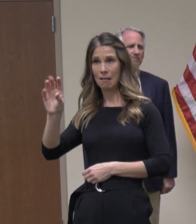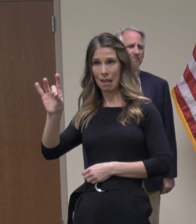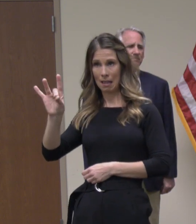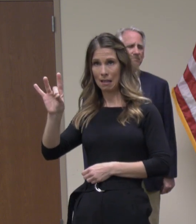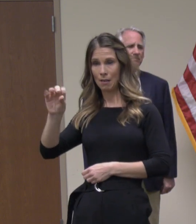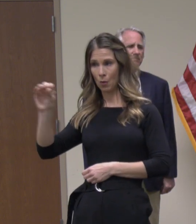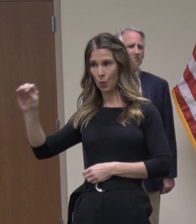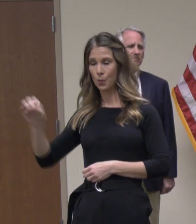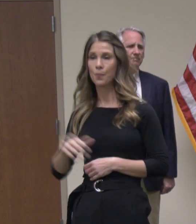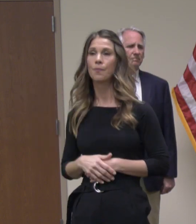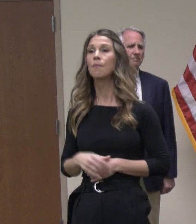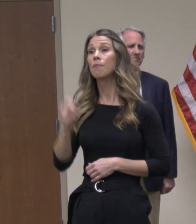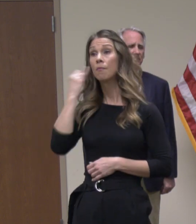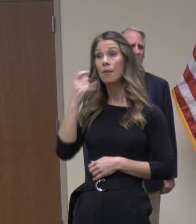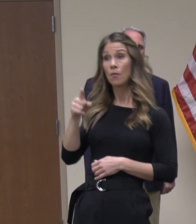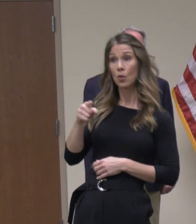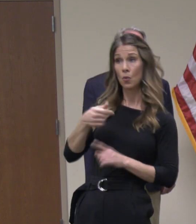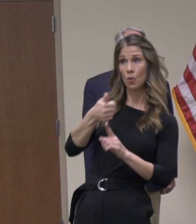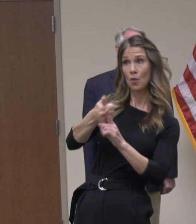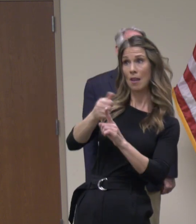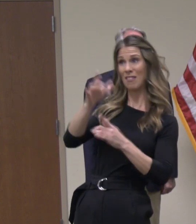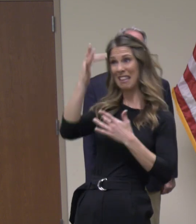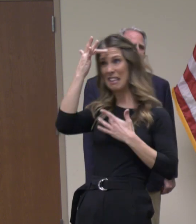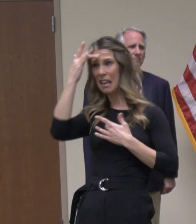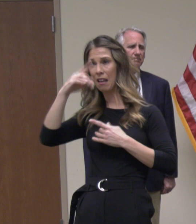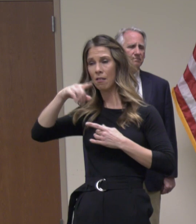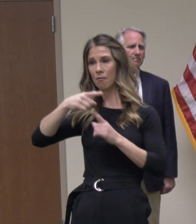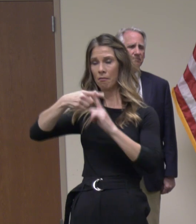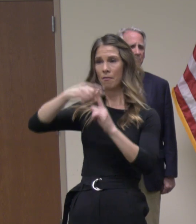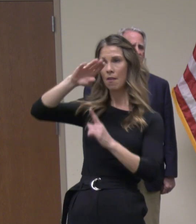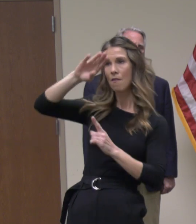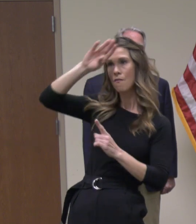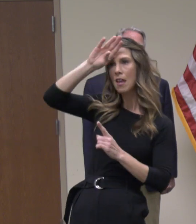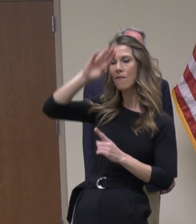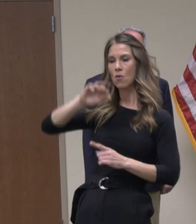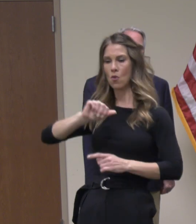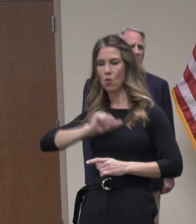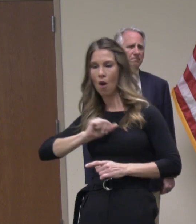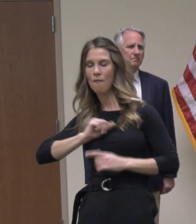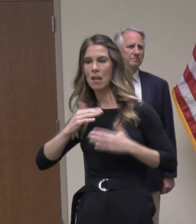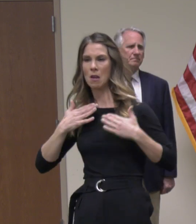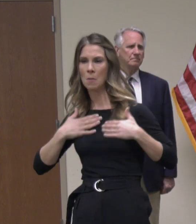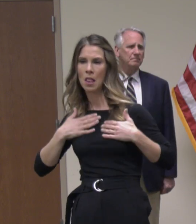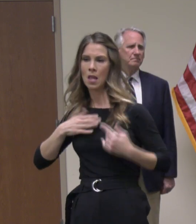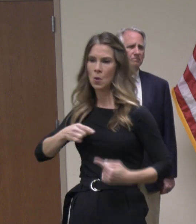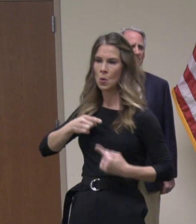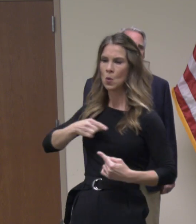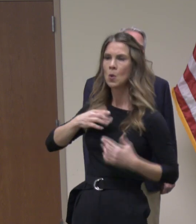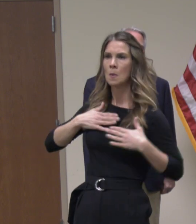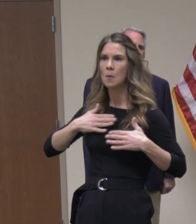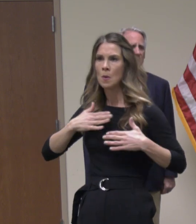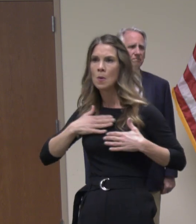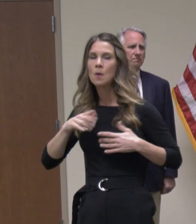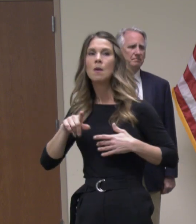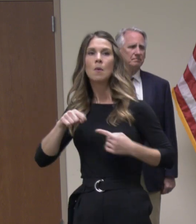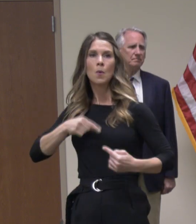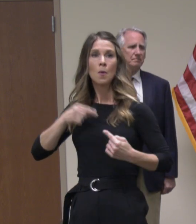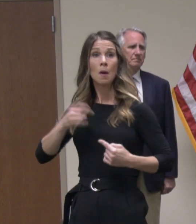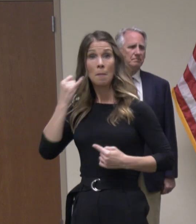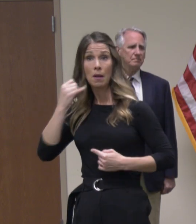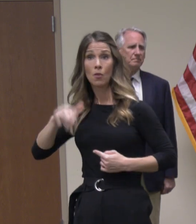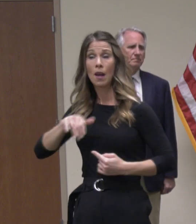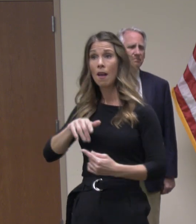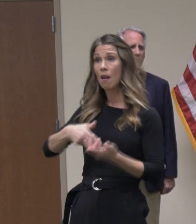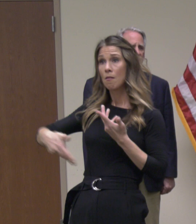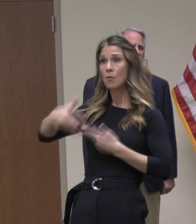910-798-6800. If you have a fever and respiratory symptoms like coughing and shortness of breath and have not had any contact with